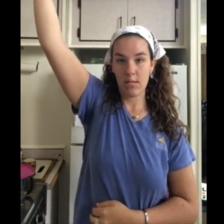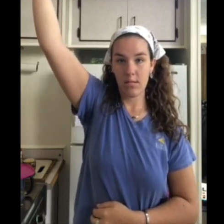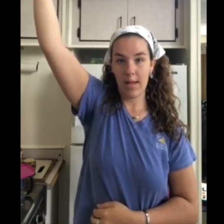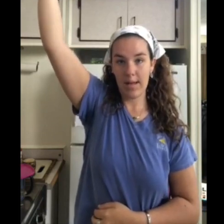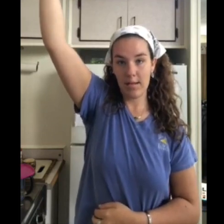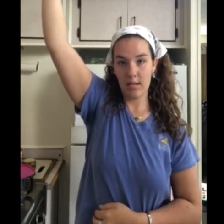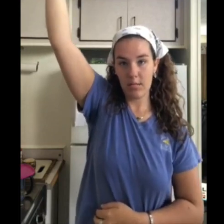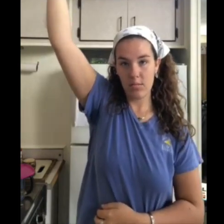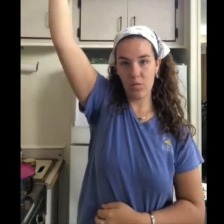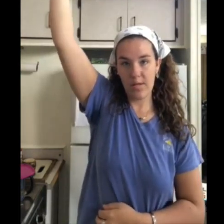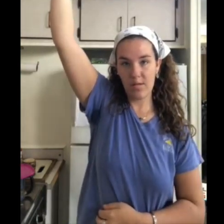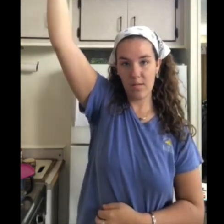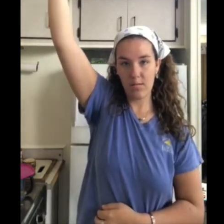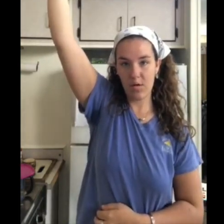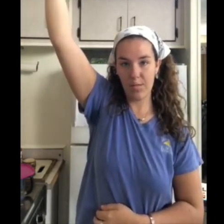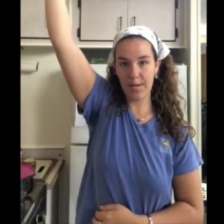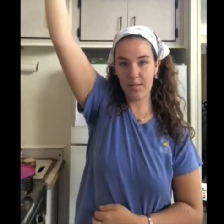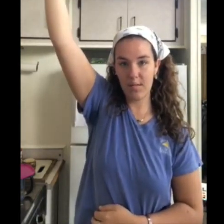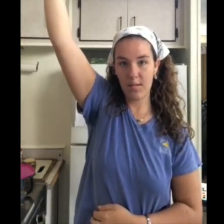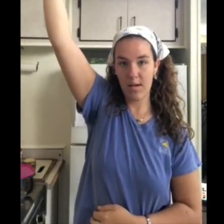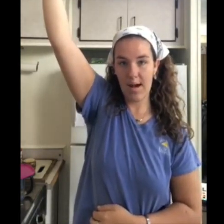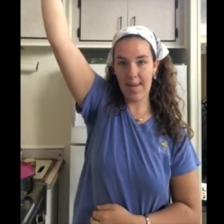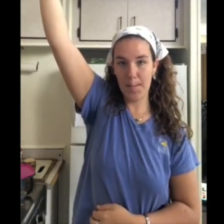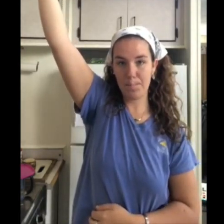like twist your wrist and then pew,